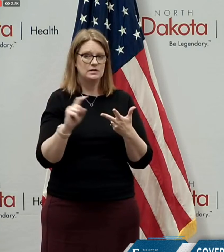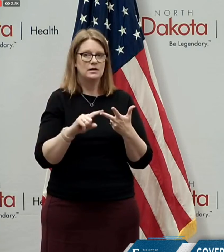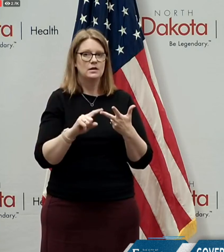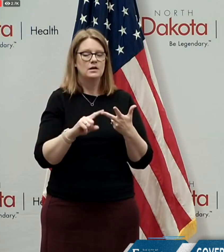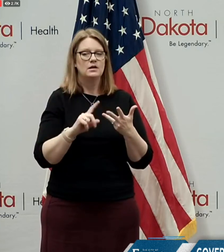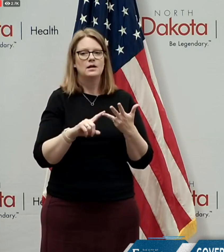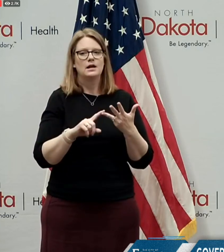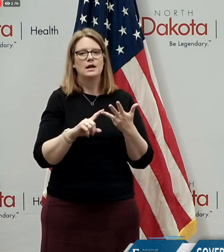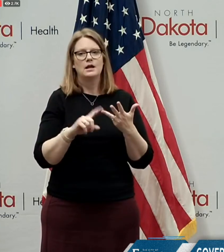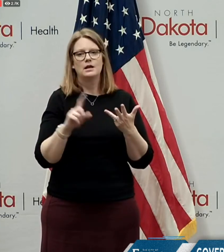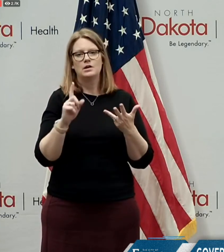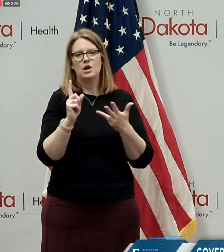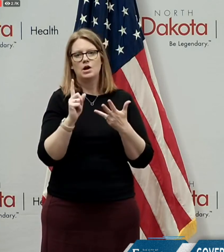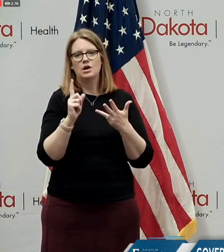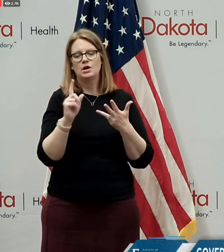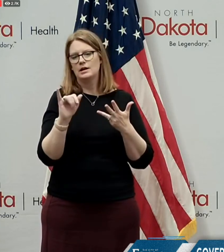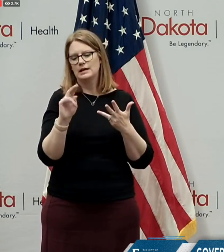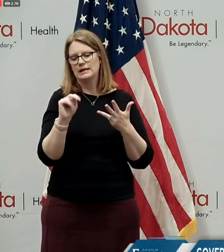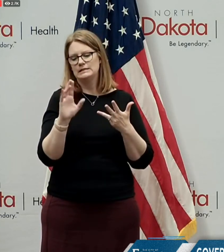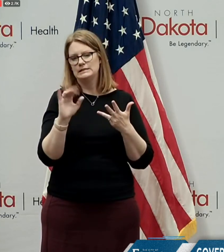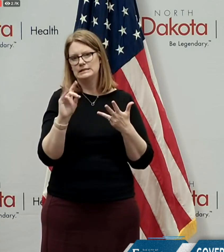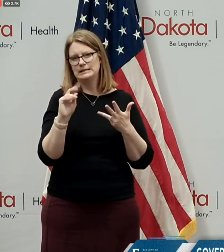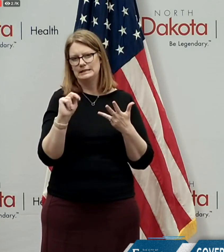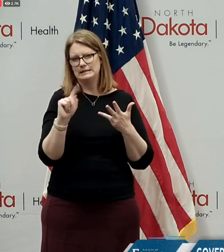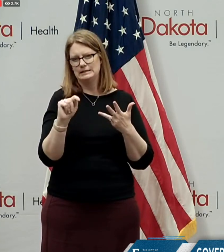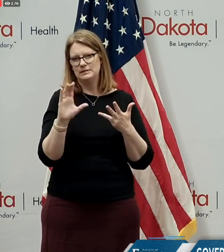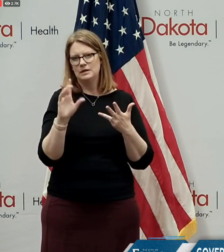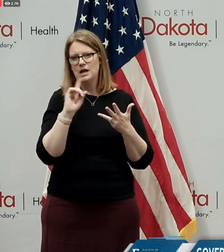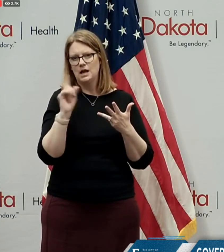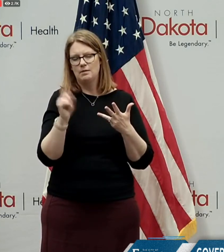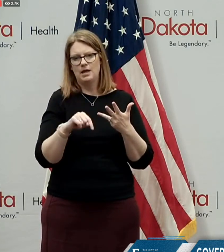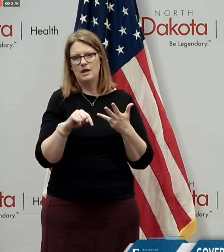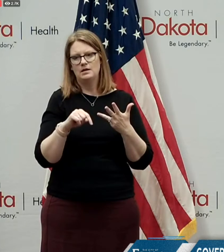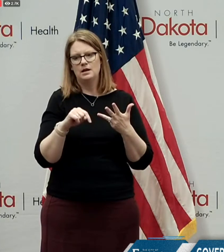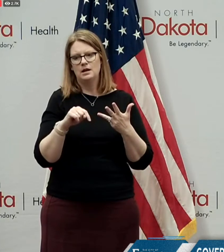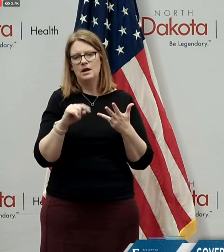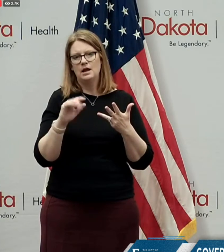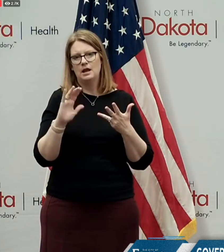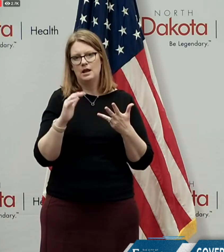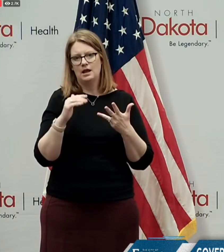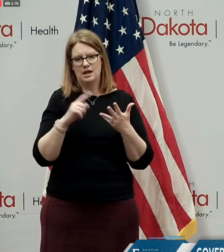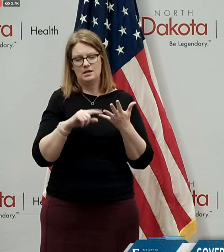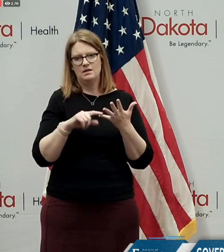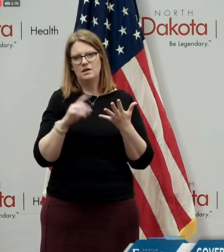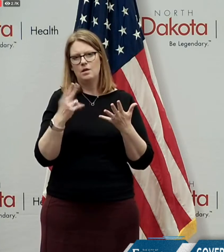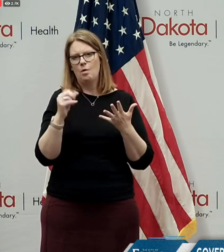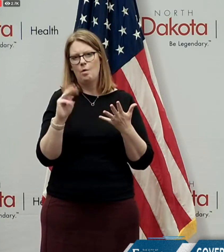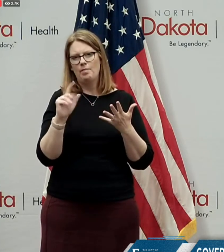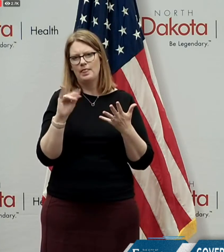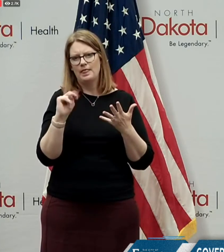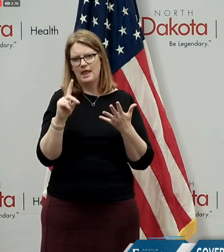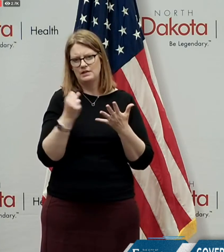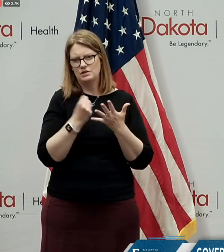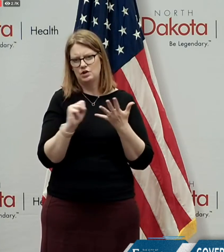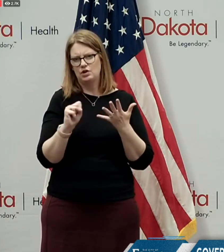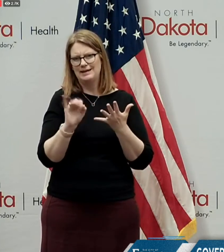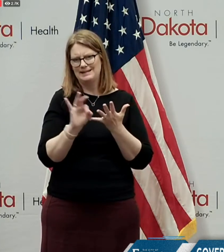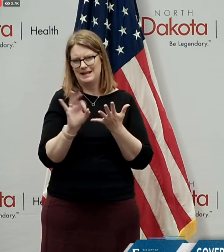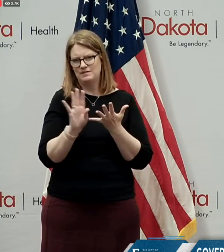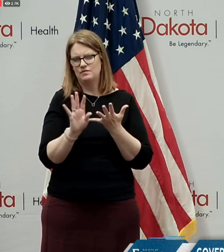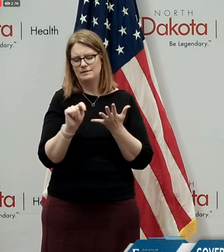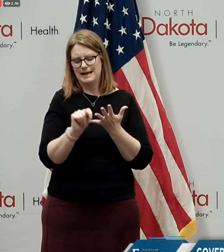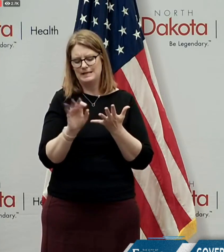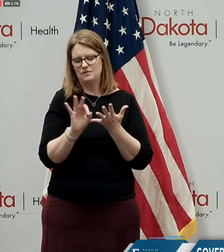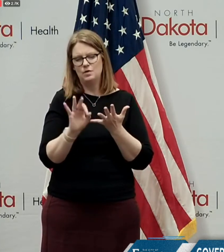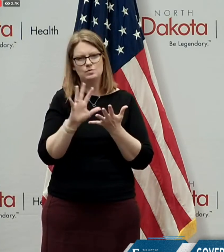Incident Command and our Standing Rock Homeland Security Task Force heavily involved in that testing. And